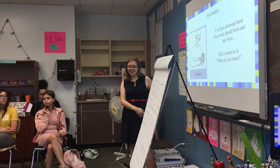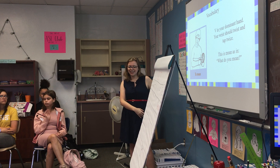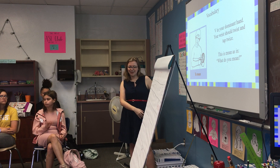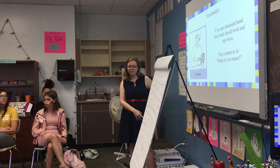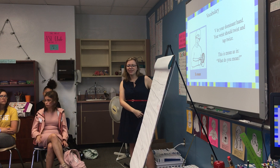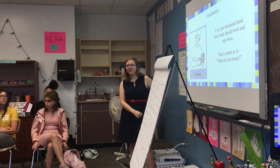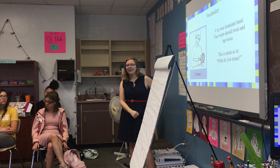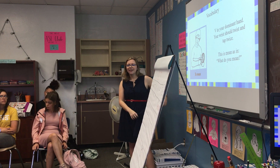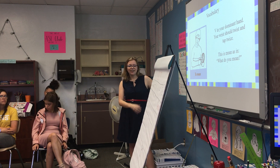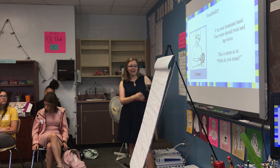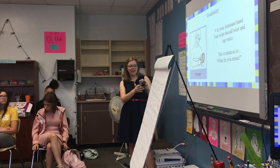Exactly.